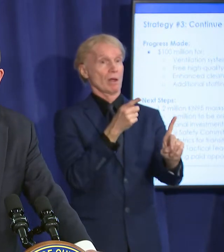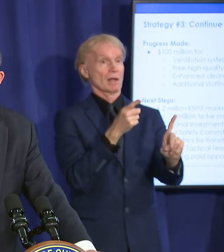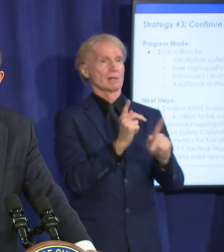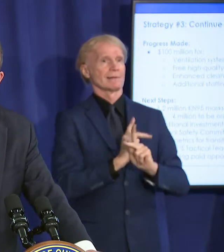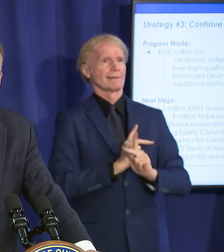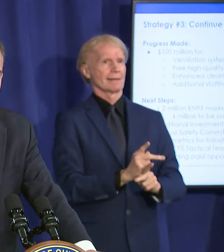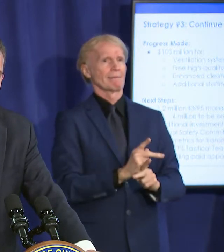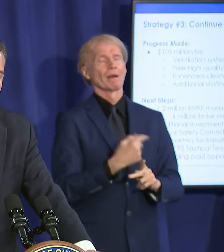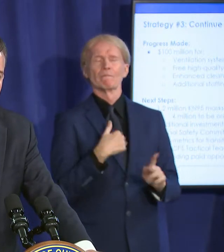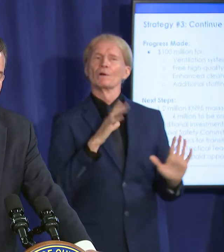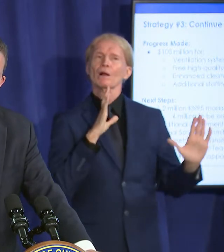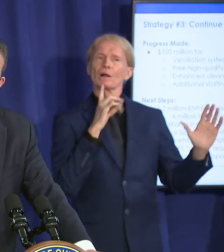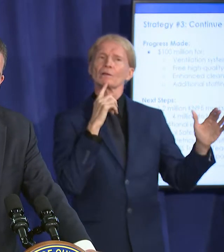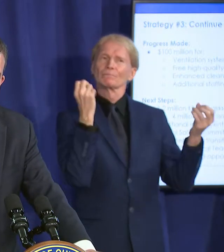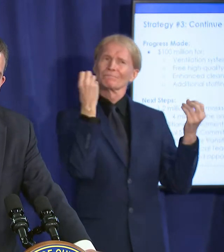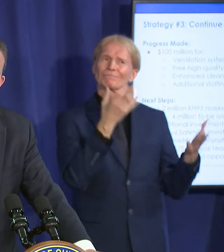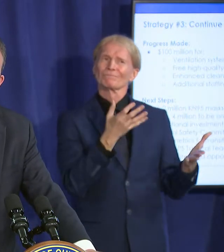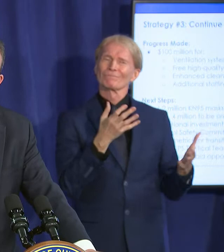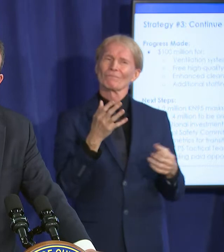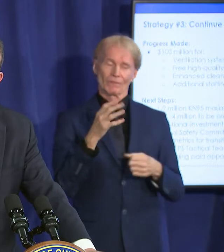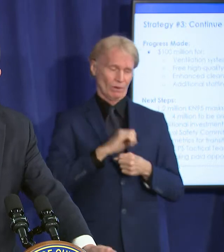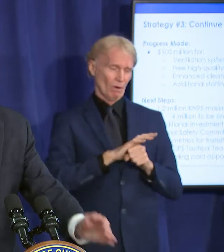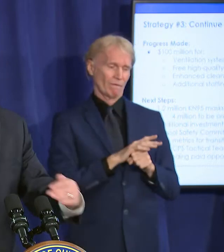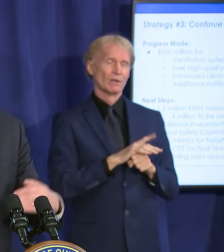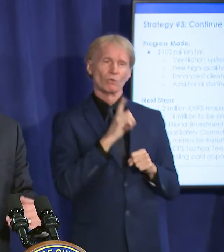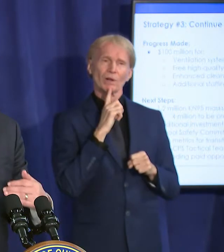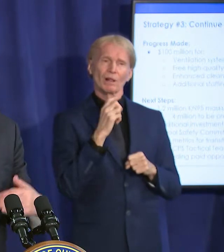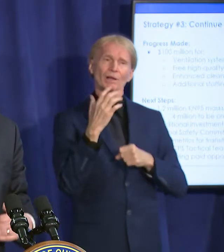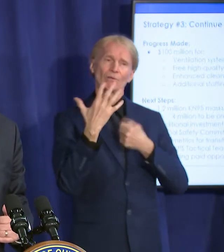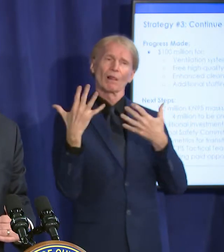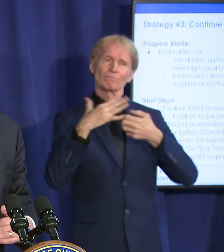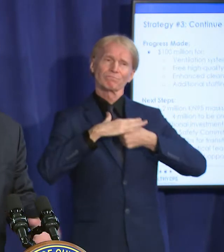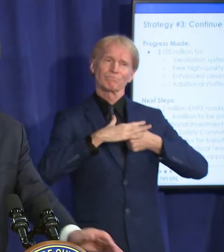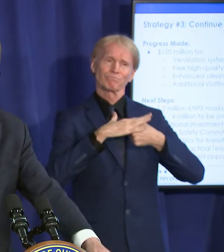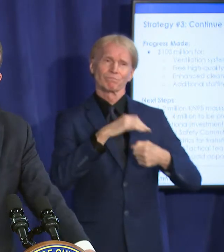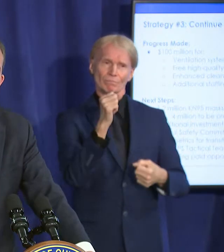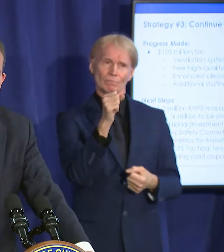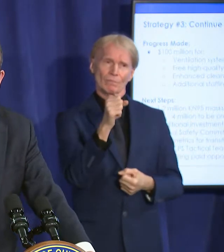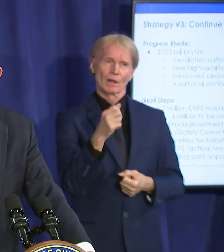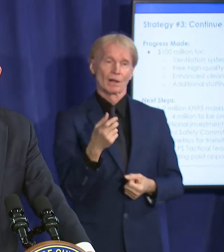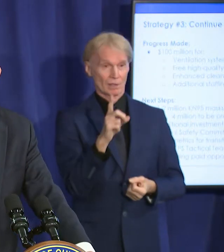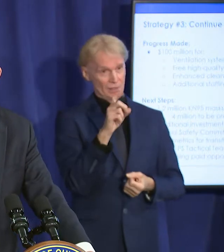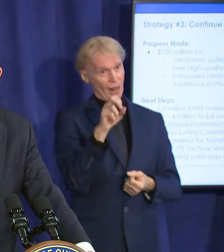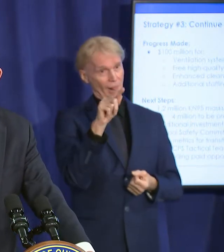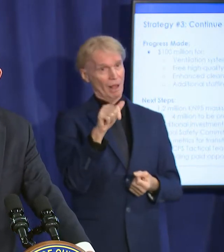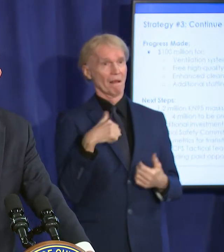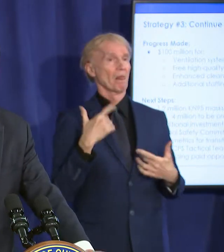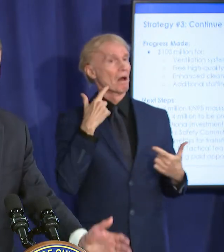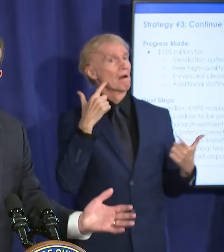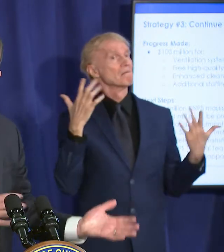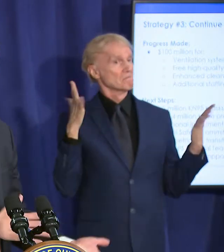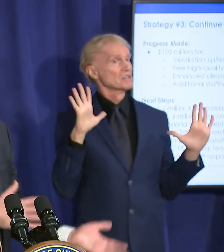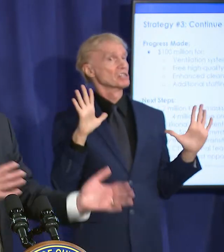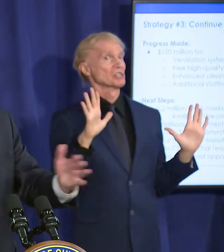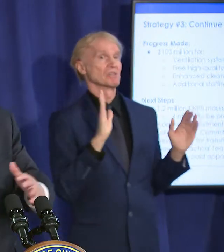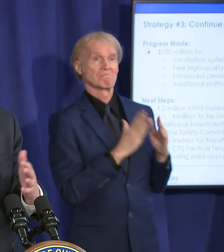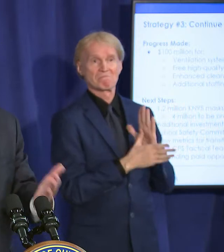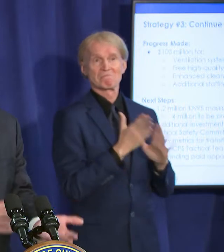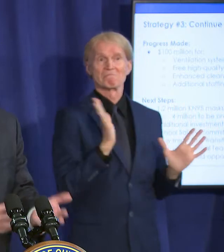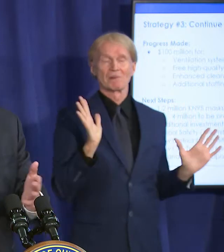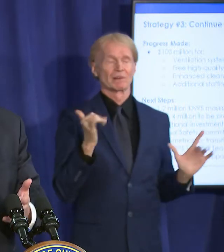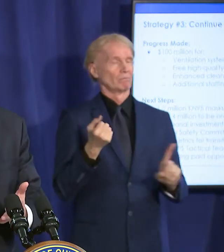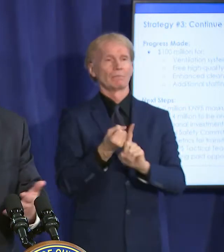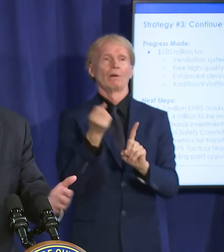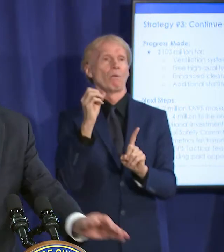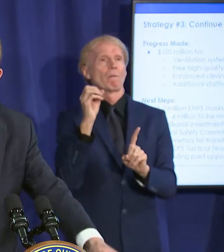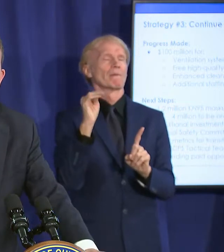continue to be humbled by this pandemic. I was feeling more comfortable with Delta right before the break, and then this hit us. And